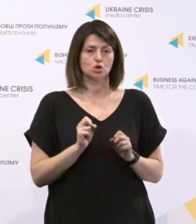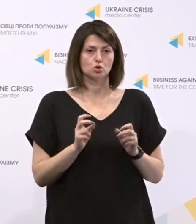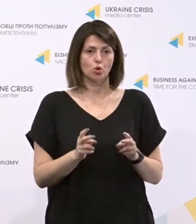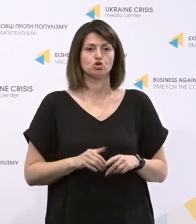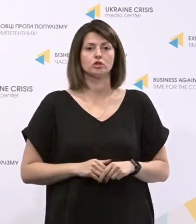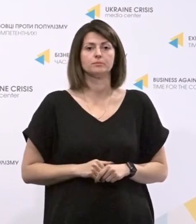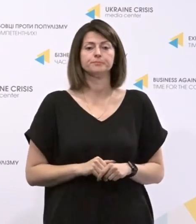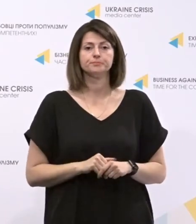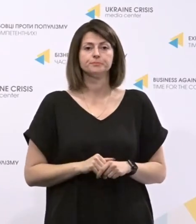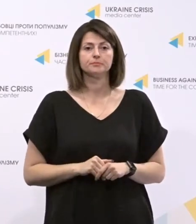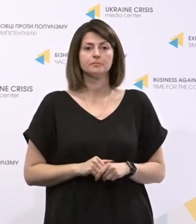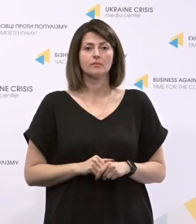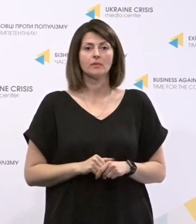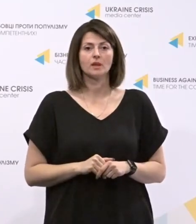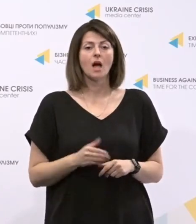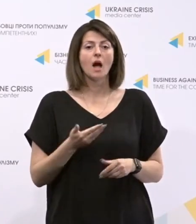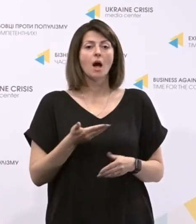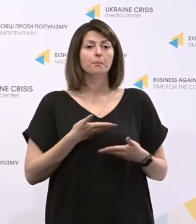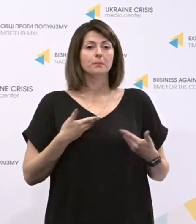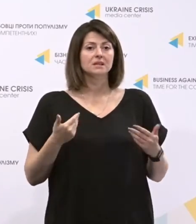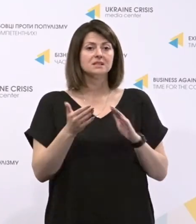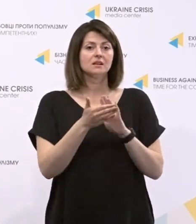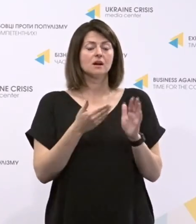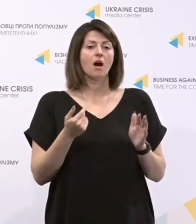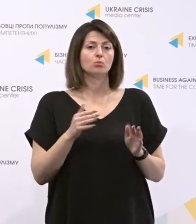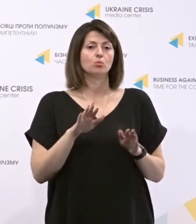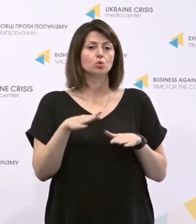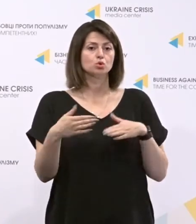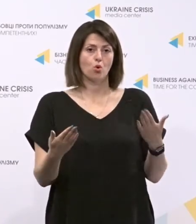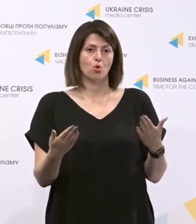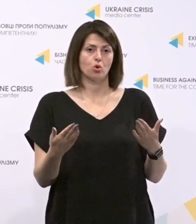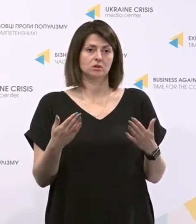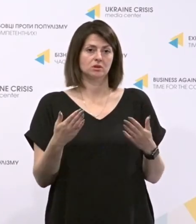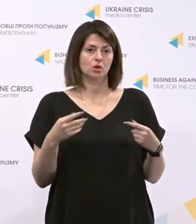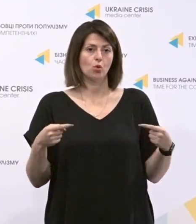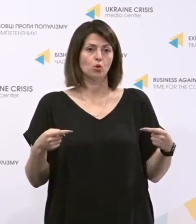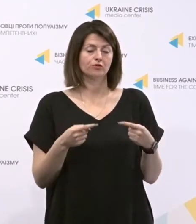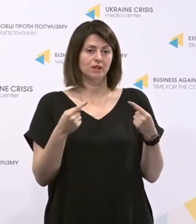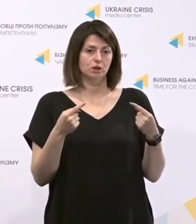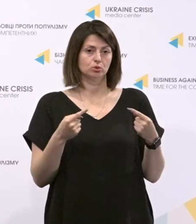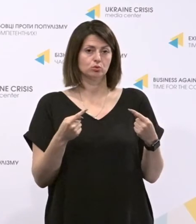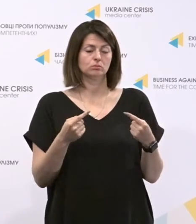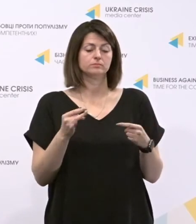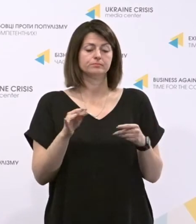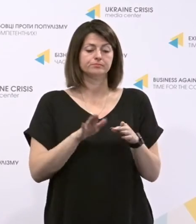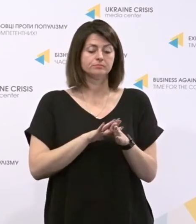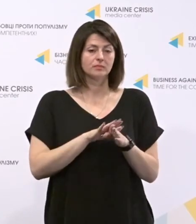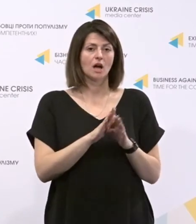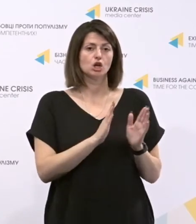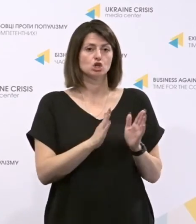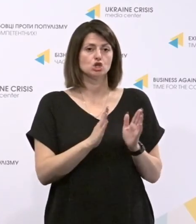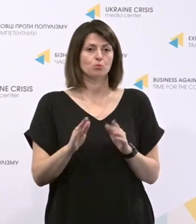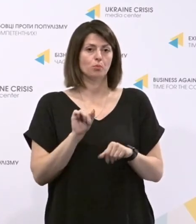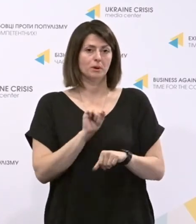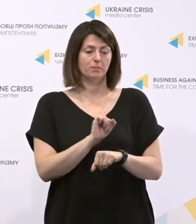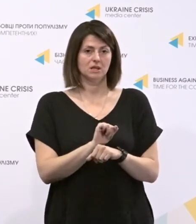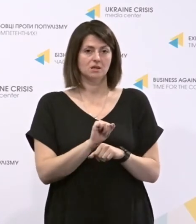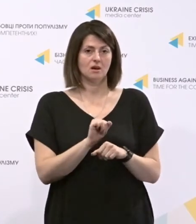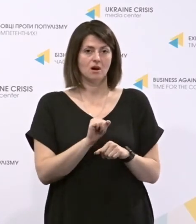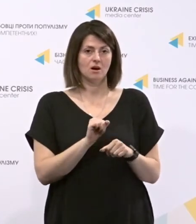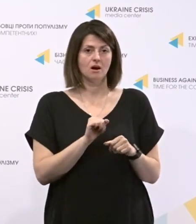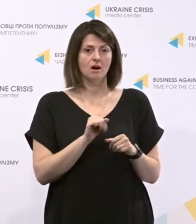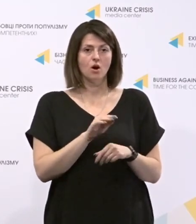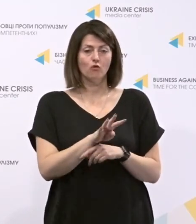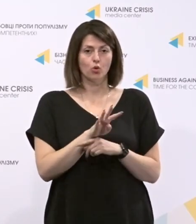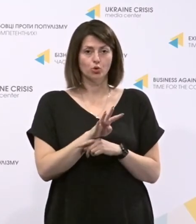We call on the parties to the conflict to immediately and strictly adhere to the ceasefire and to implement all